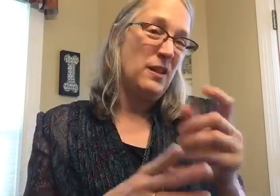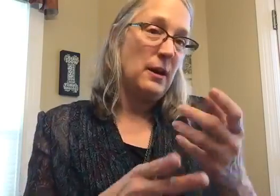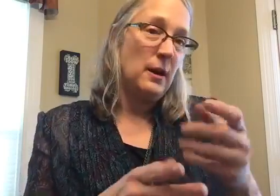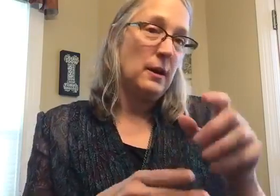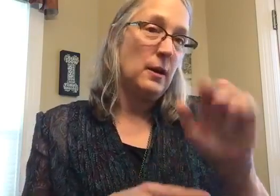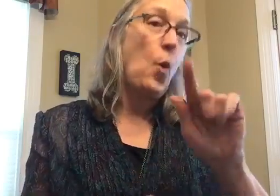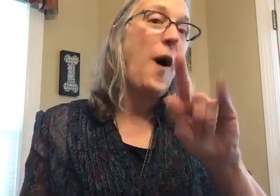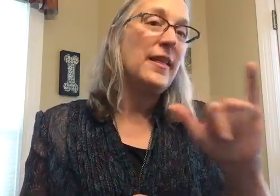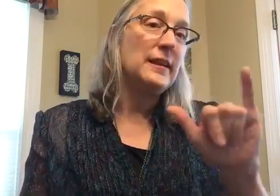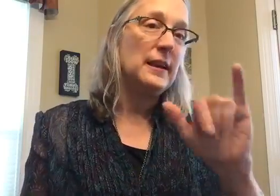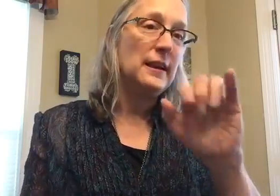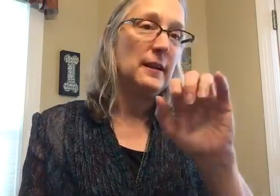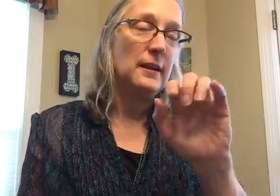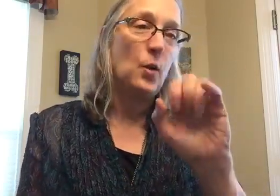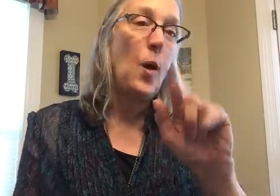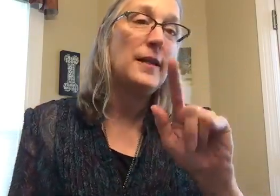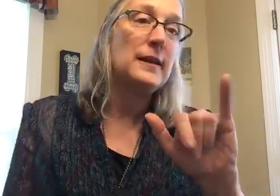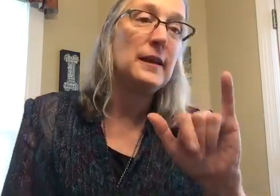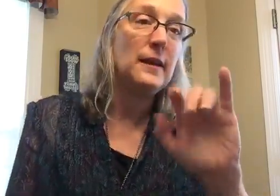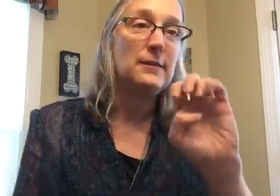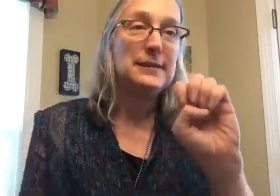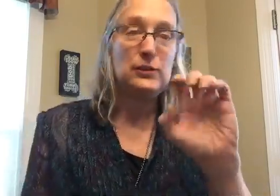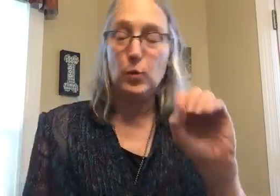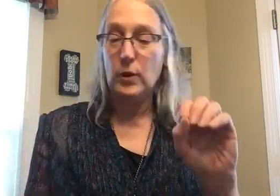the quality of essential oils.